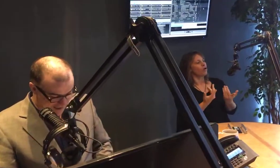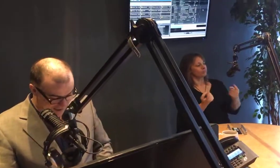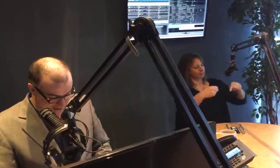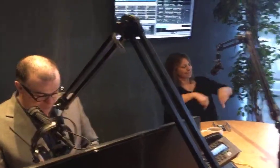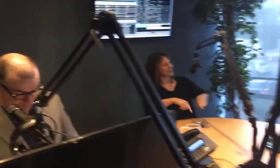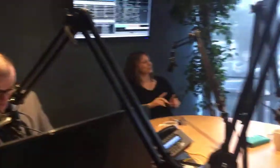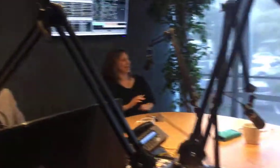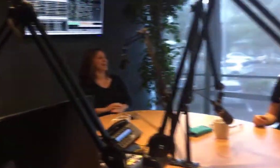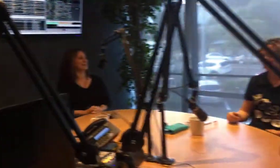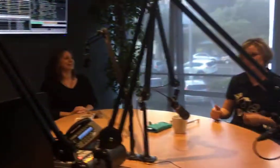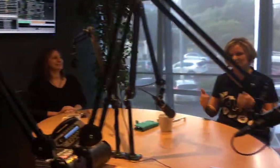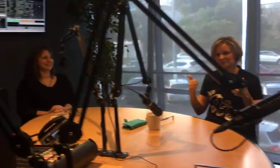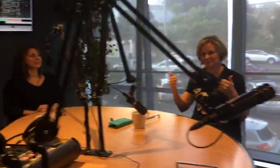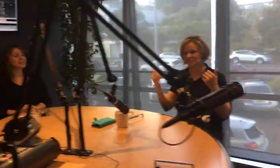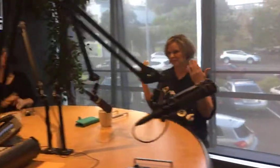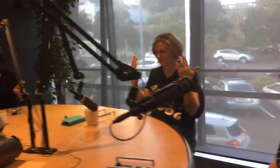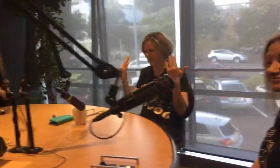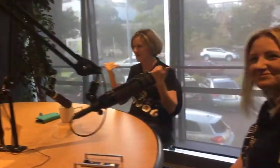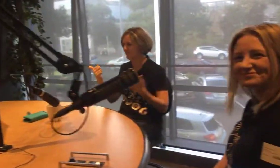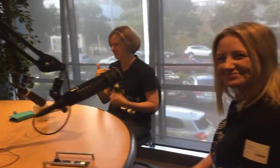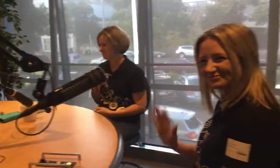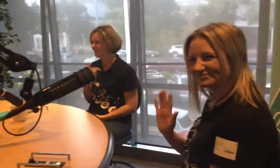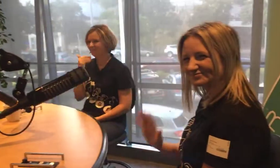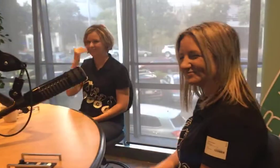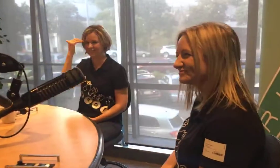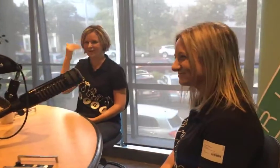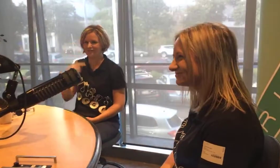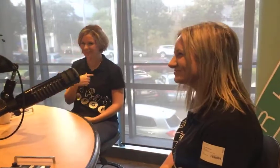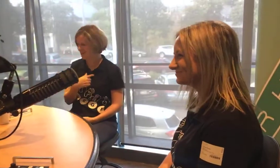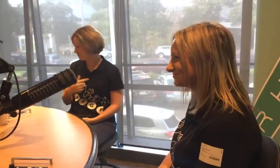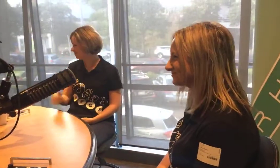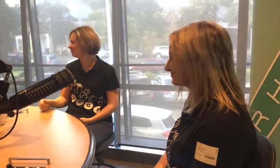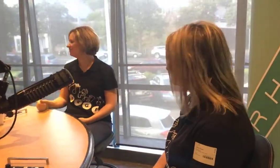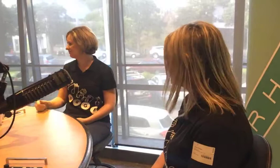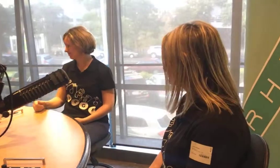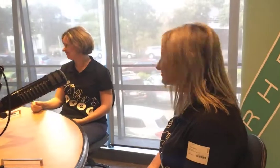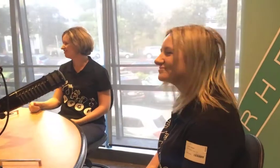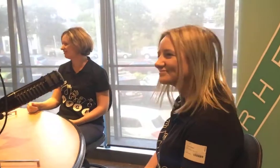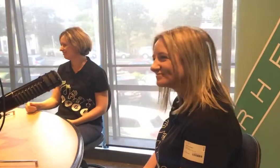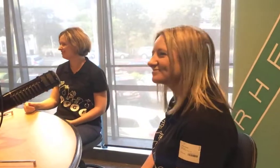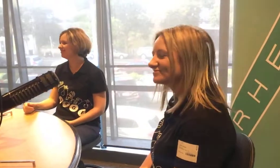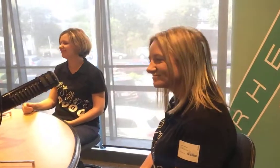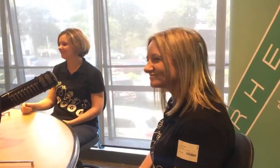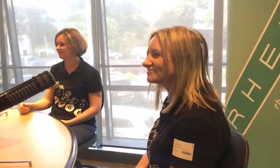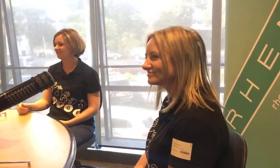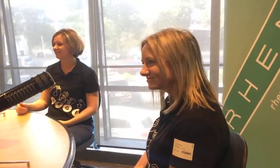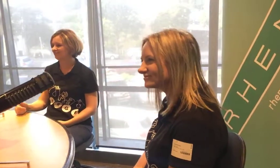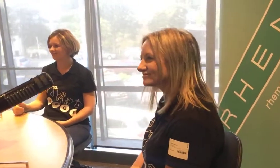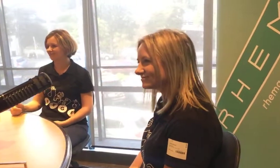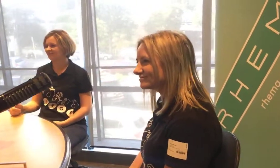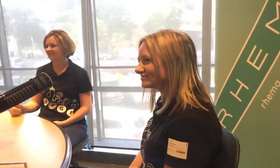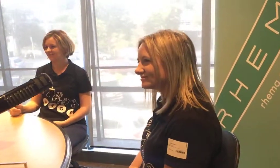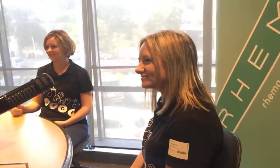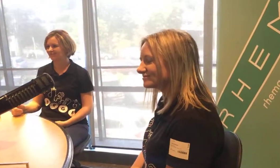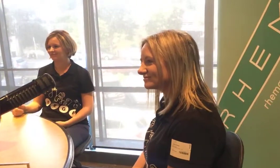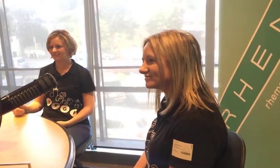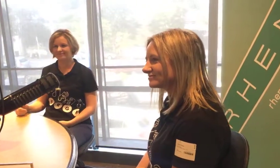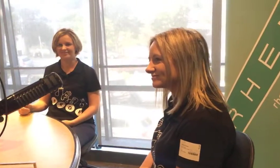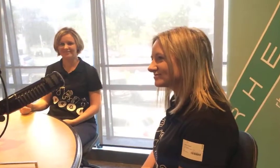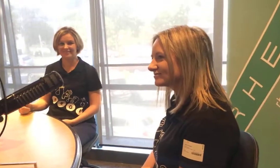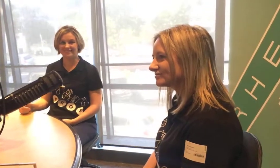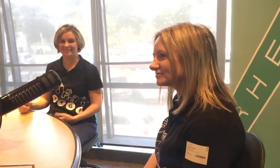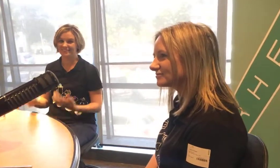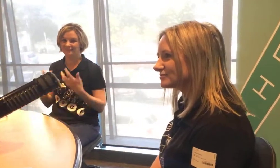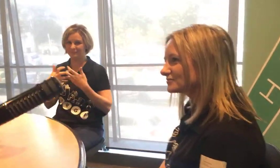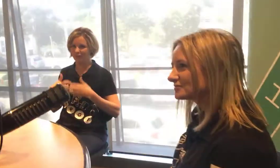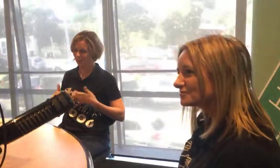this. And also Jaime from Merge. You're welcome. Is here as well, and it